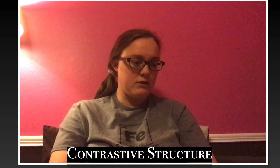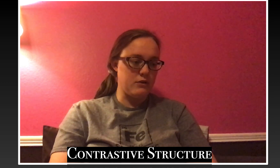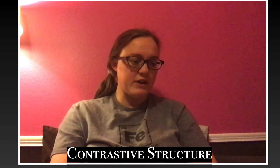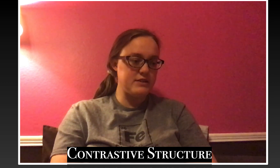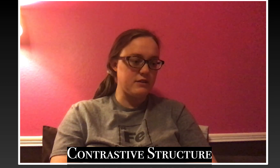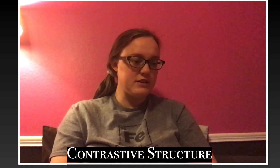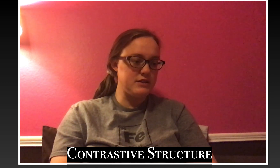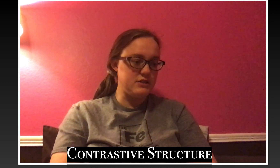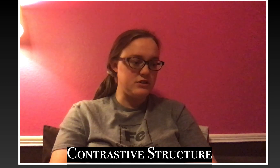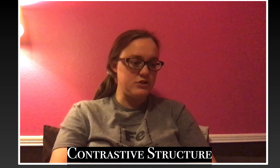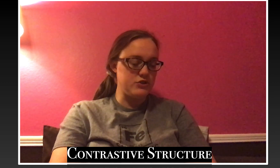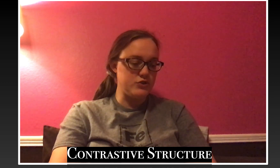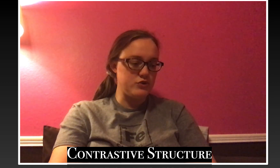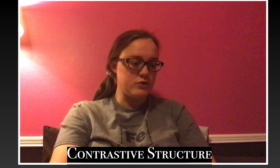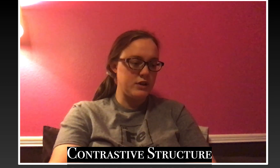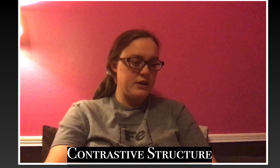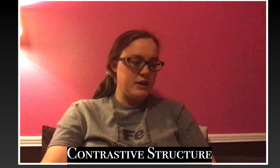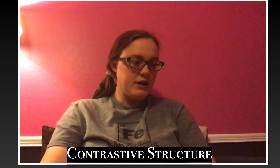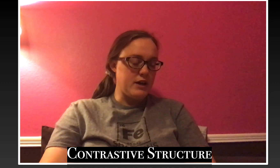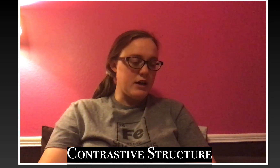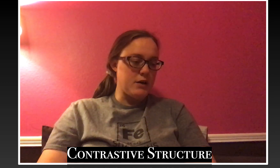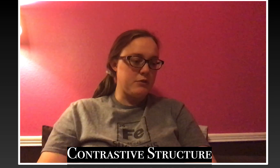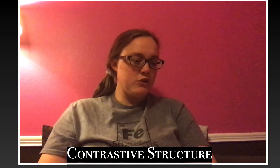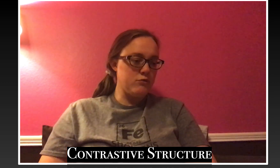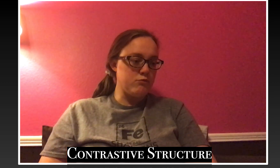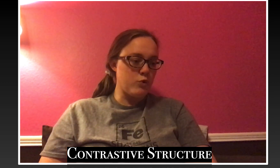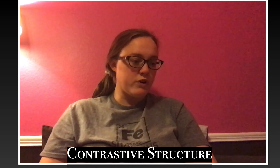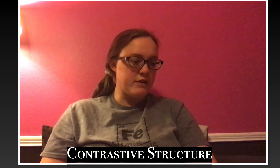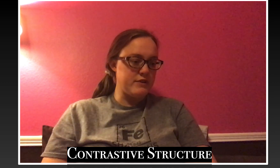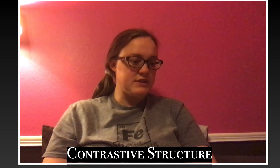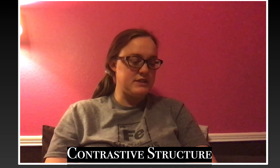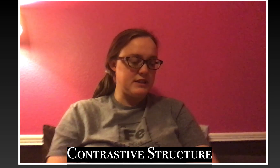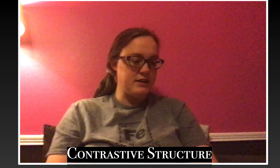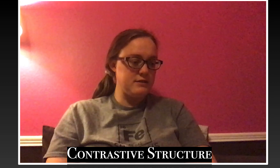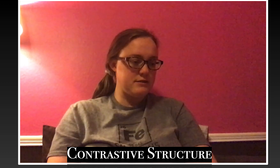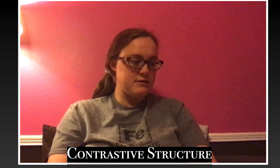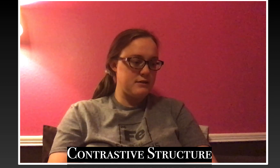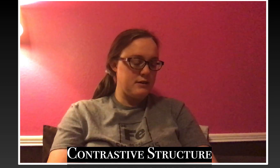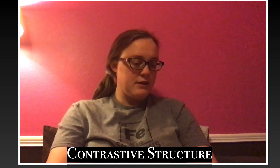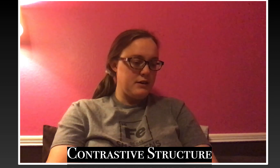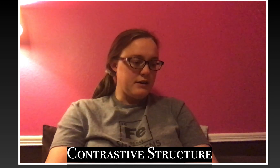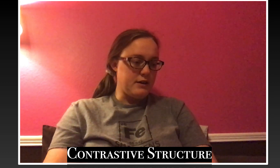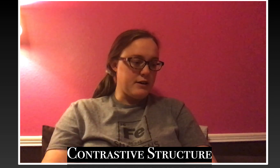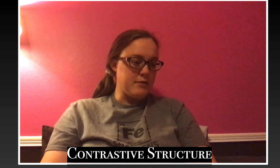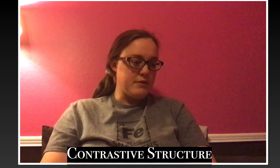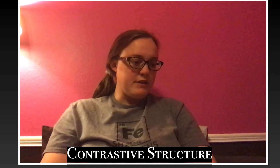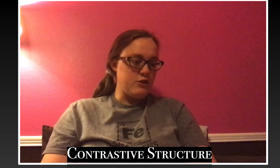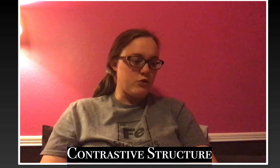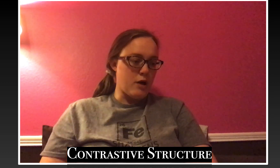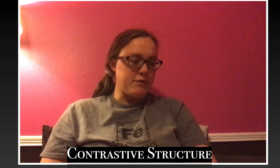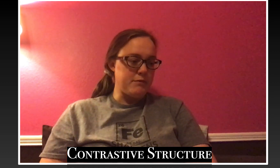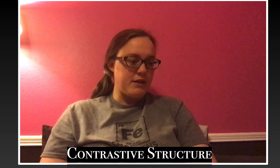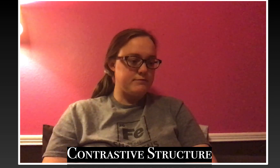Okay, so let's do a little more of a sentence, and then you copy me.